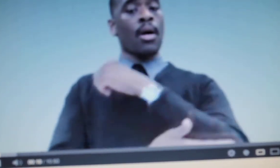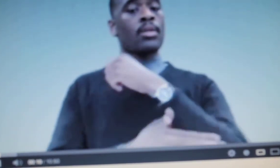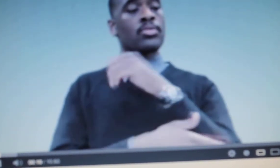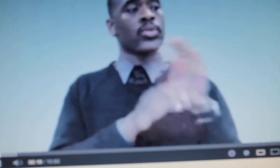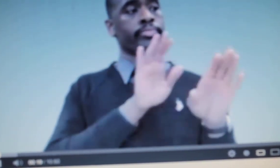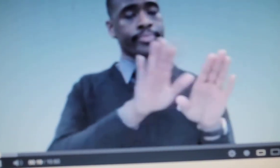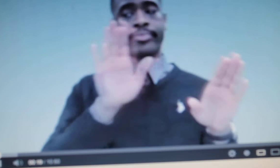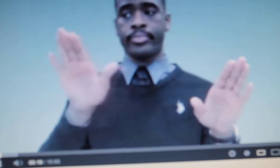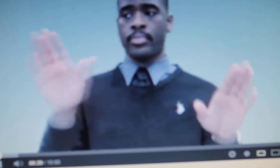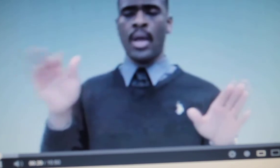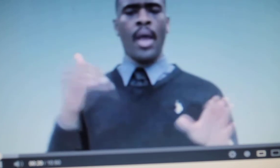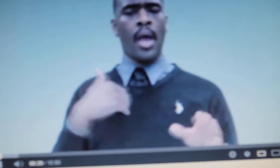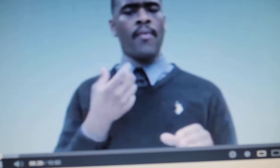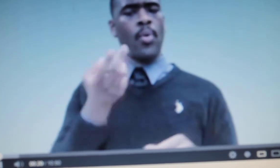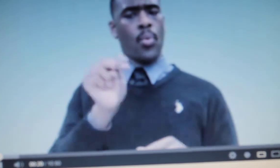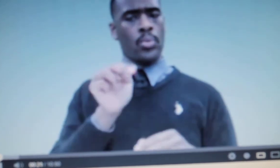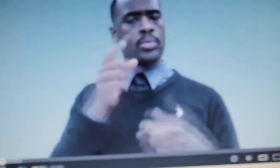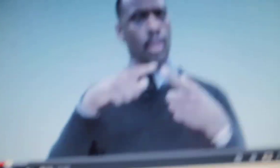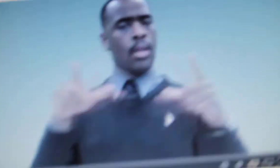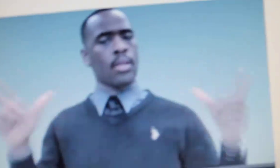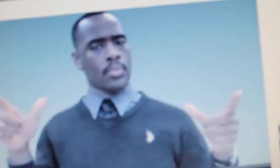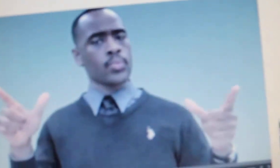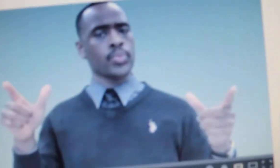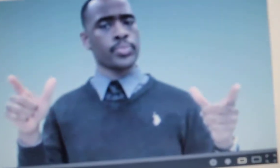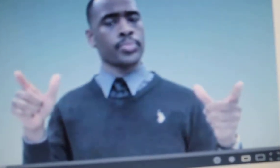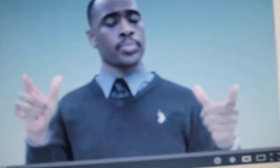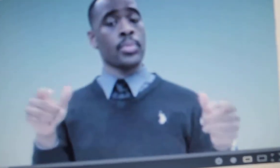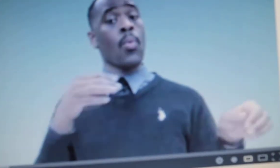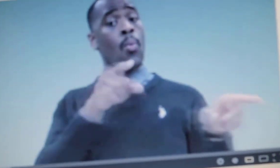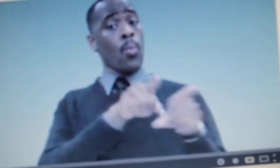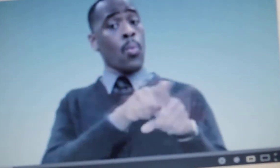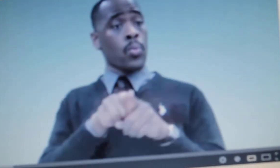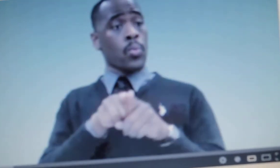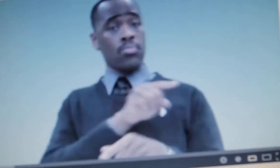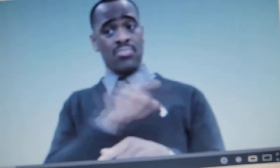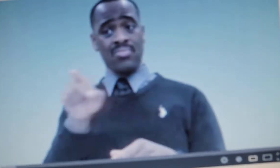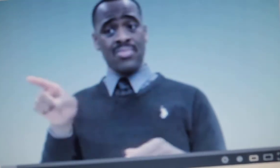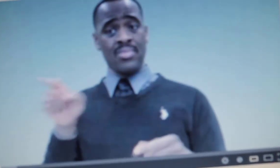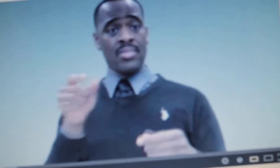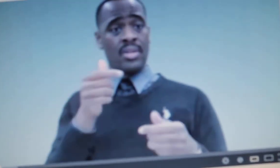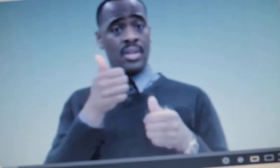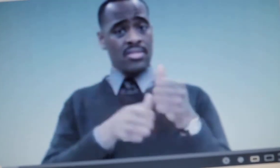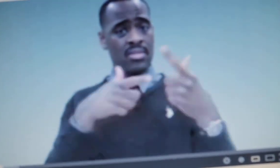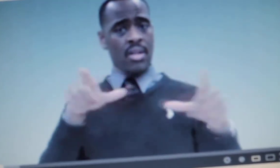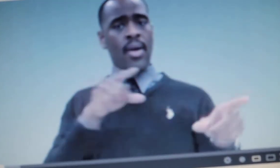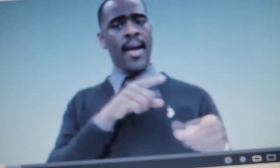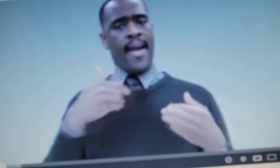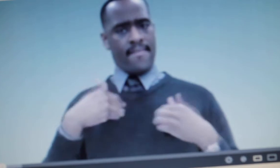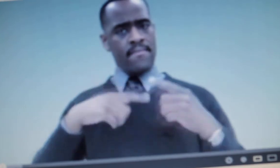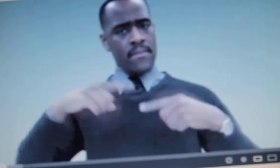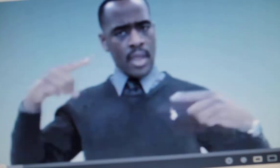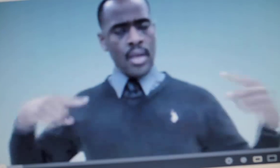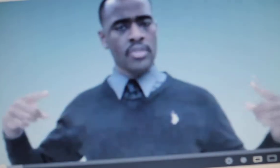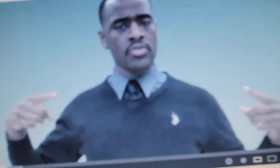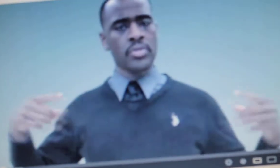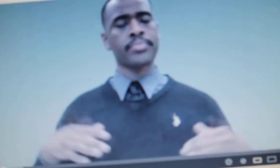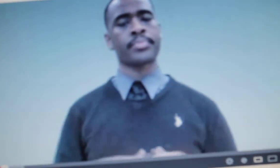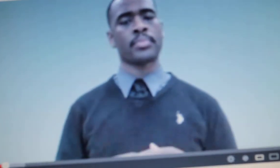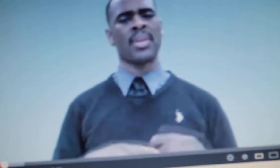were surprised. Each country has their own sign language, and within each sign language there